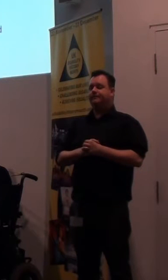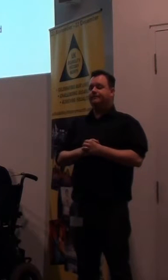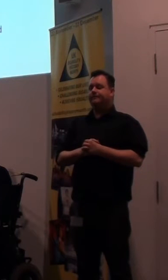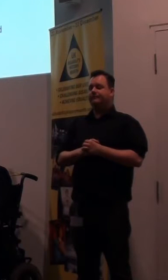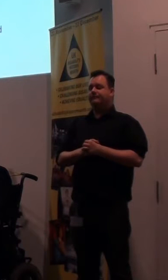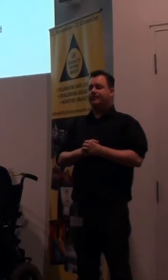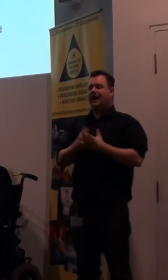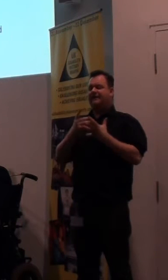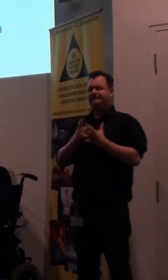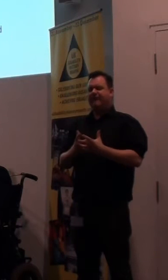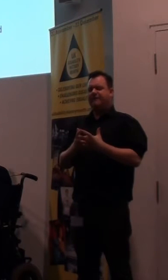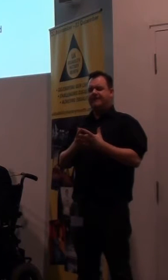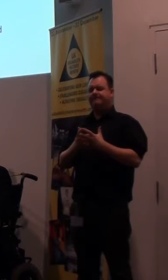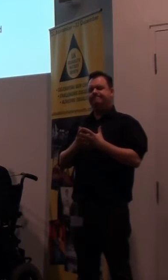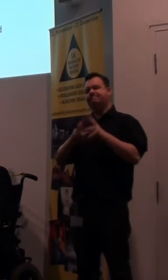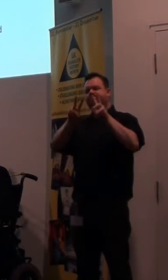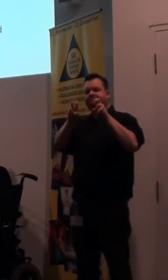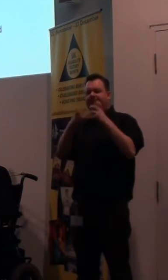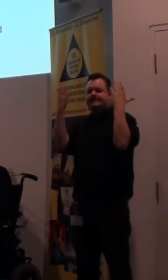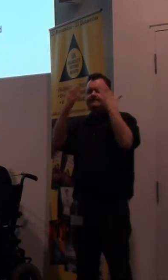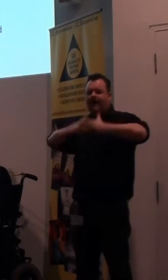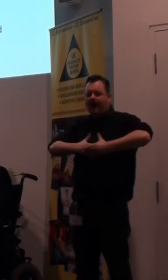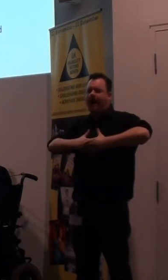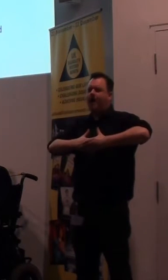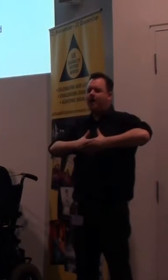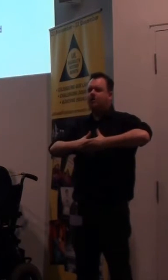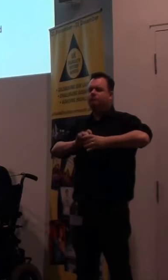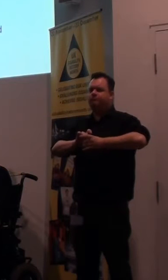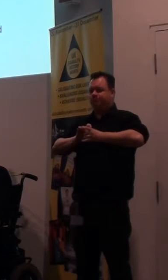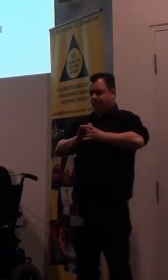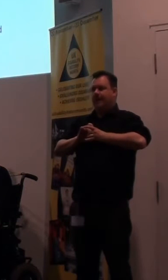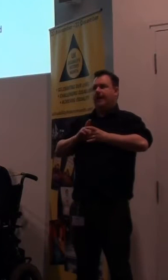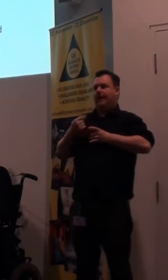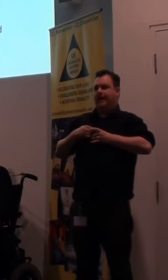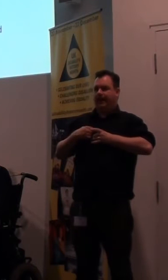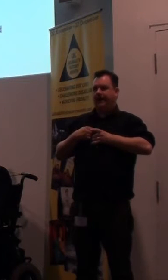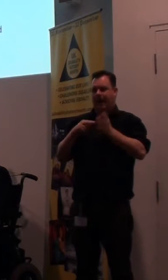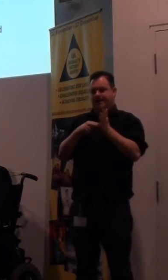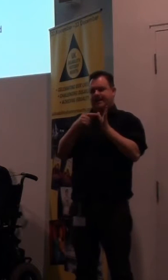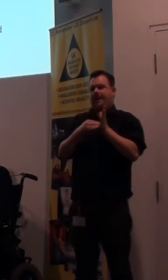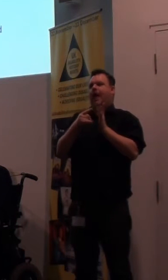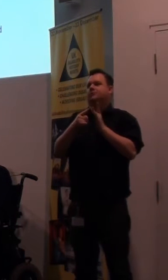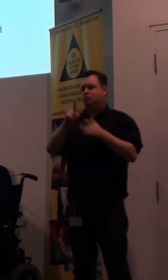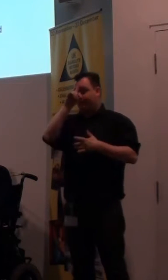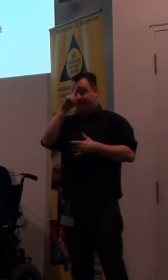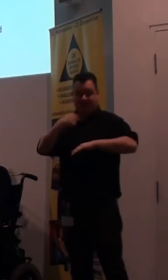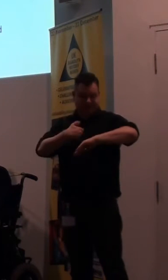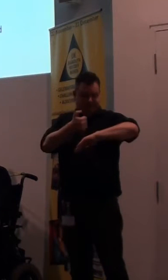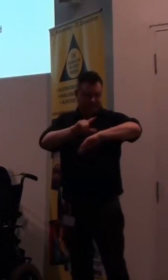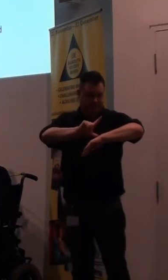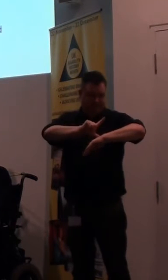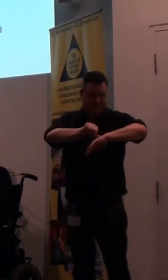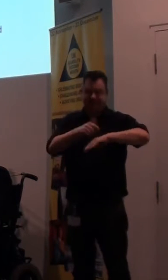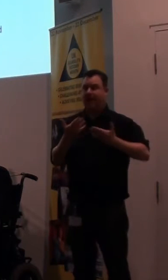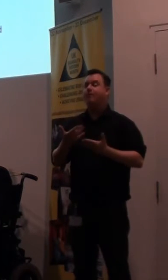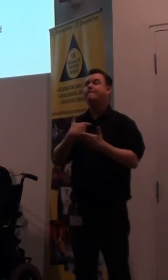it's got very dark roots in those backwaters of eugenics. The last point I want to make, because I must be up to 6 minutes by now, but the